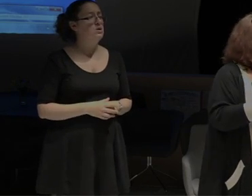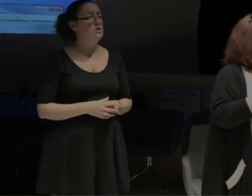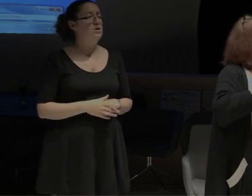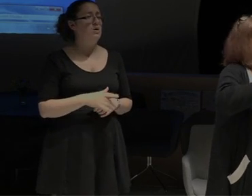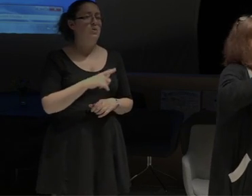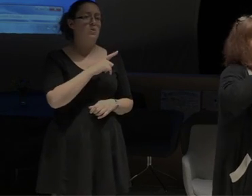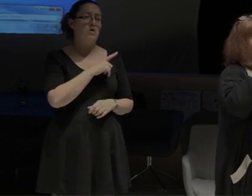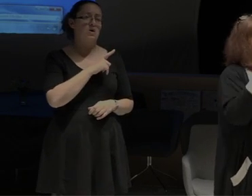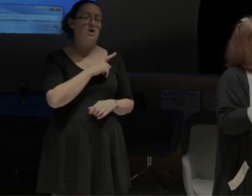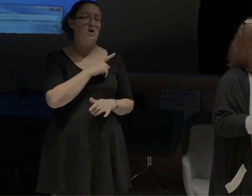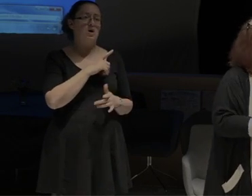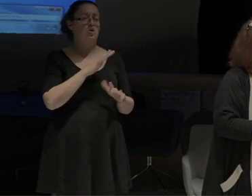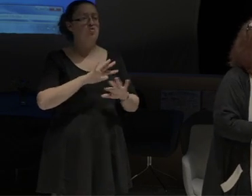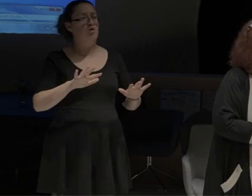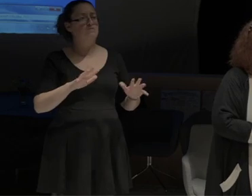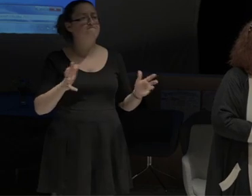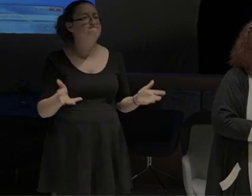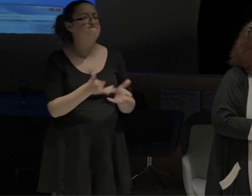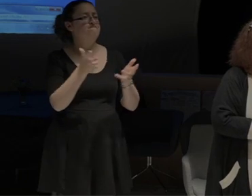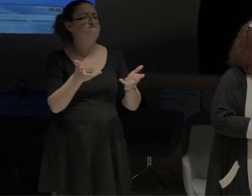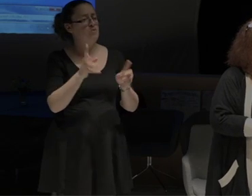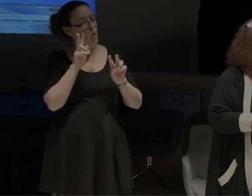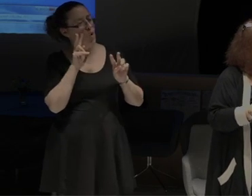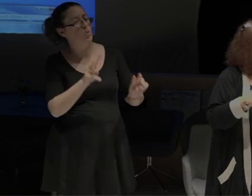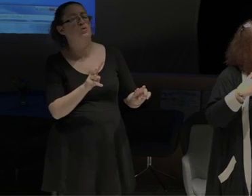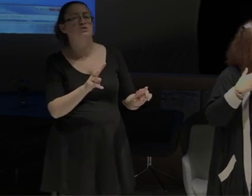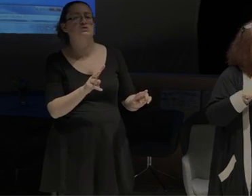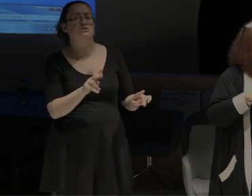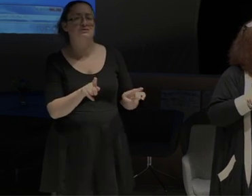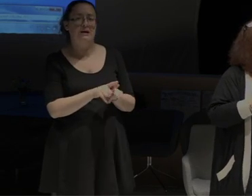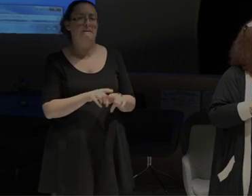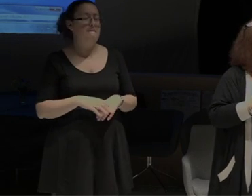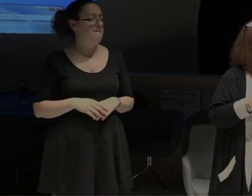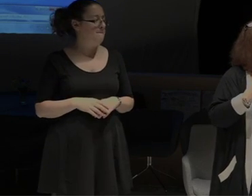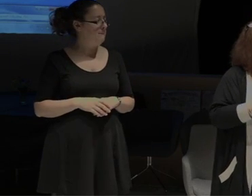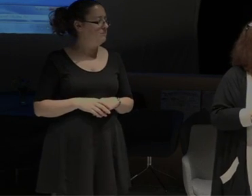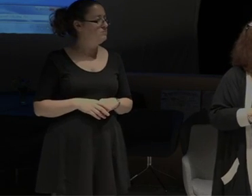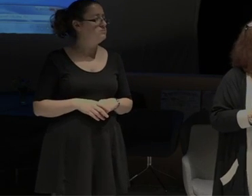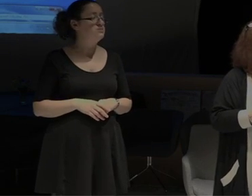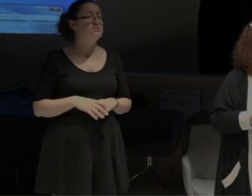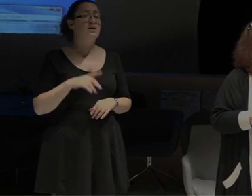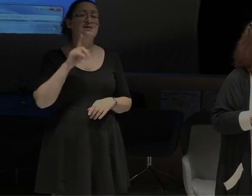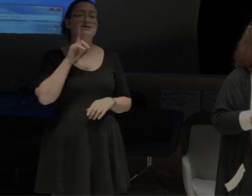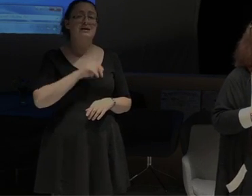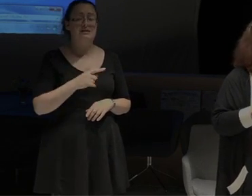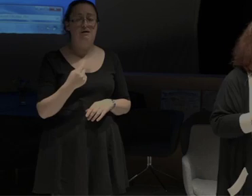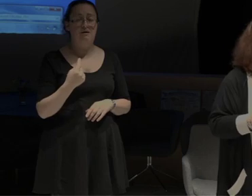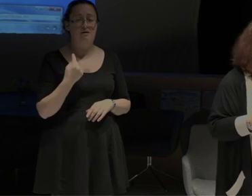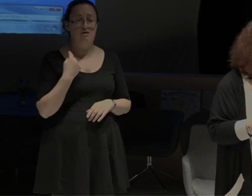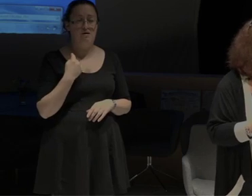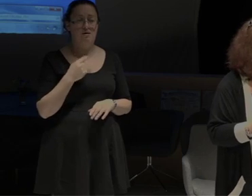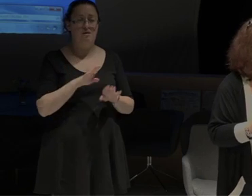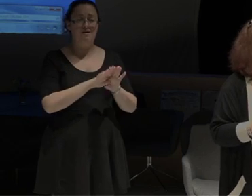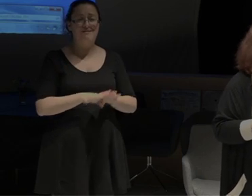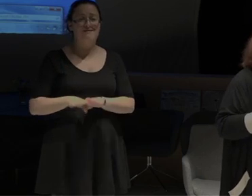necessarily being debated or they're not necessarily being looked at. I think the other thing to bear in mind is that yesterday we heard from National